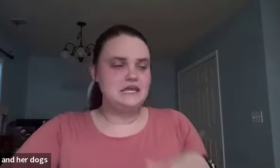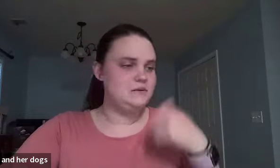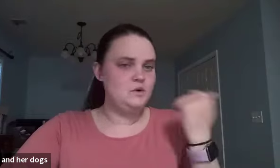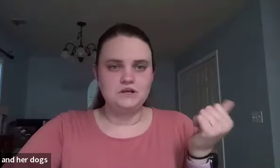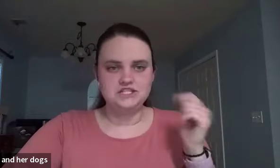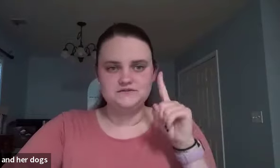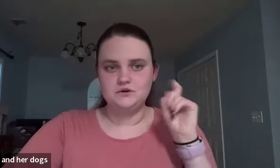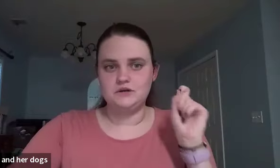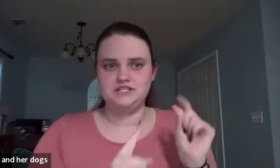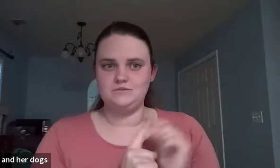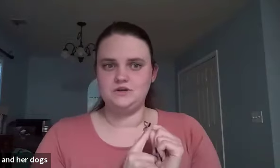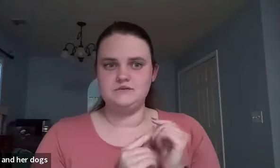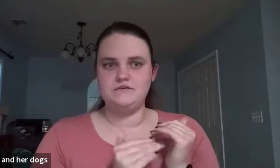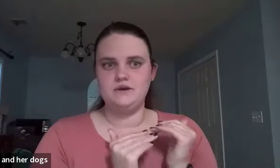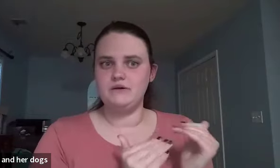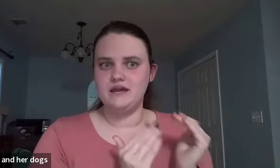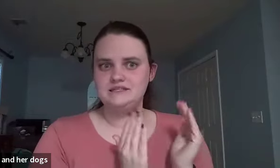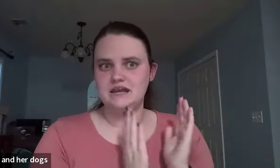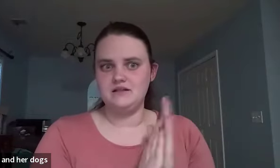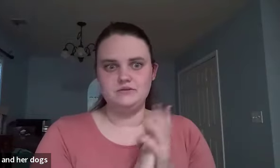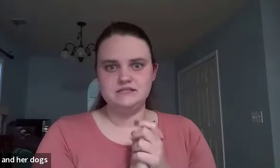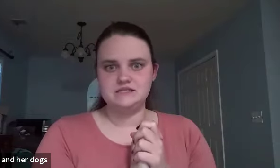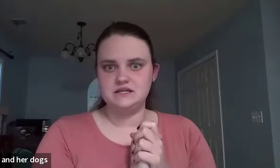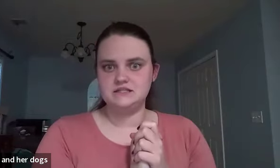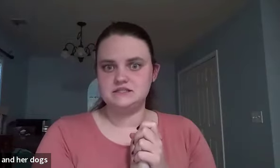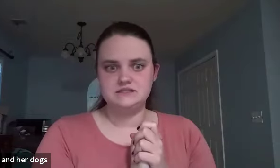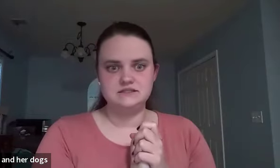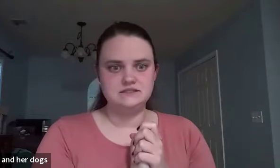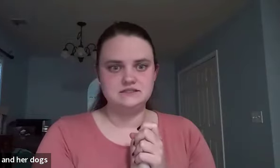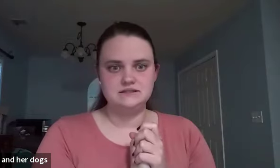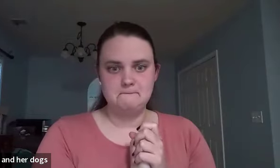any more questions for question words before we go ahead to Halloween signs?